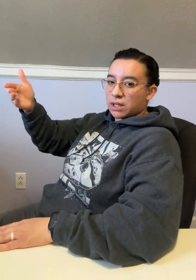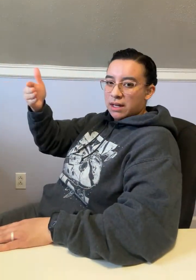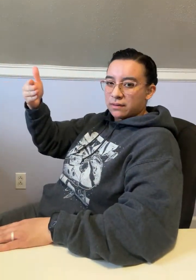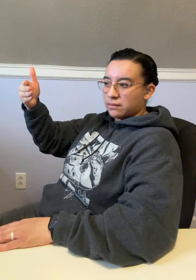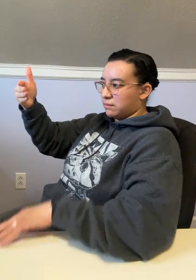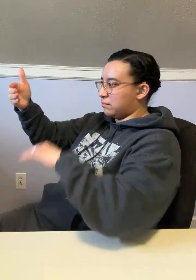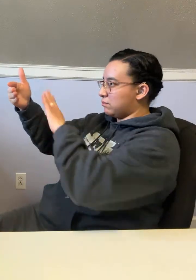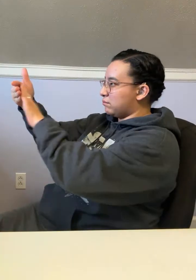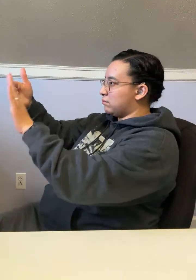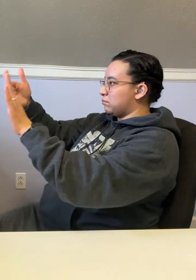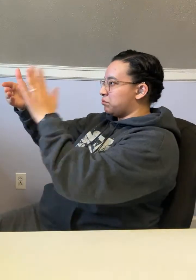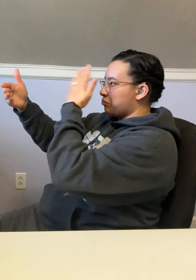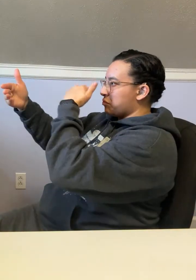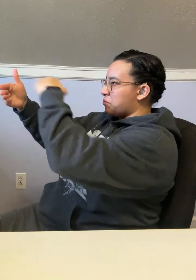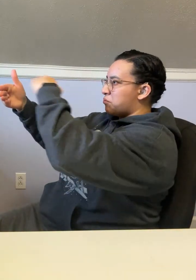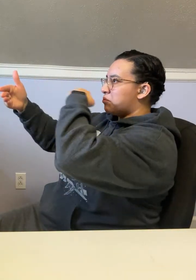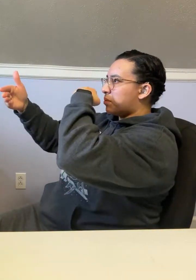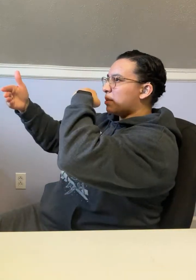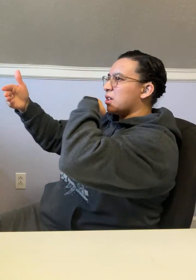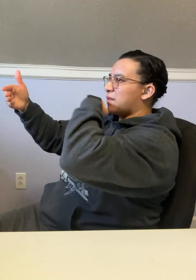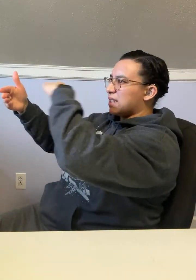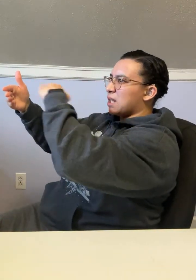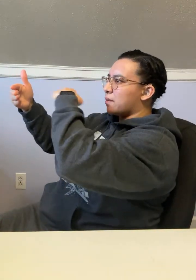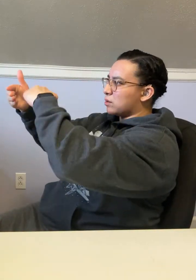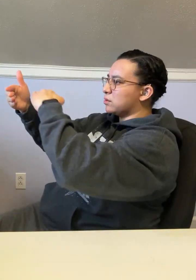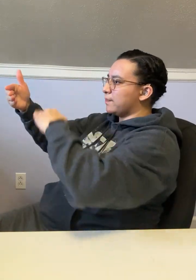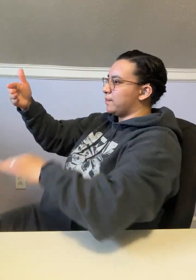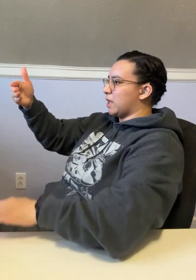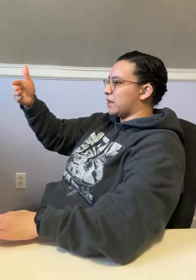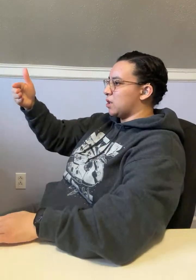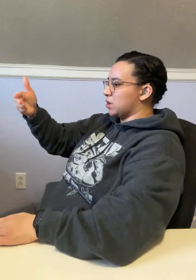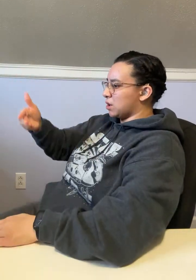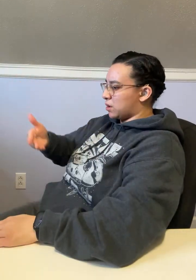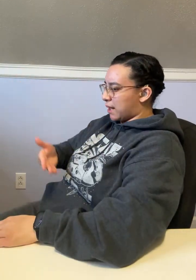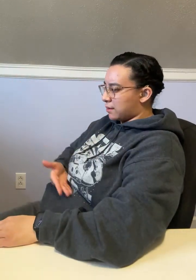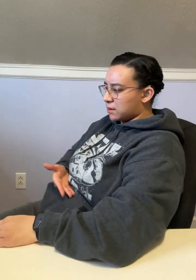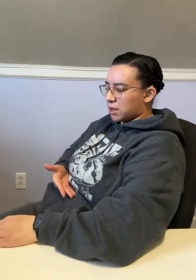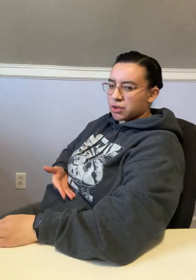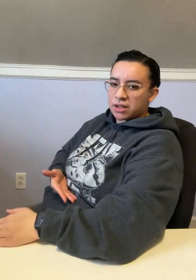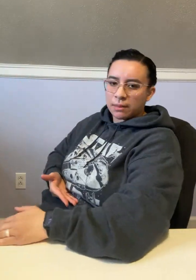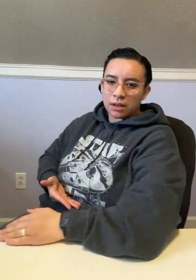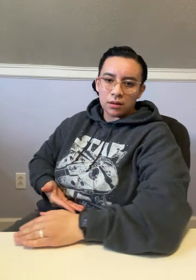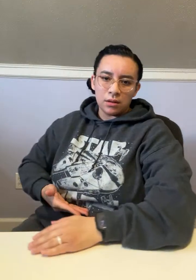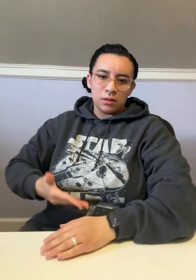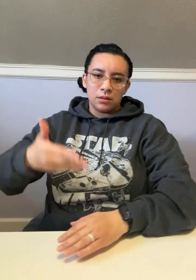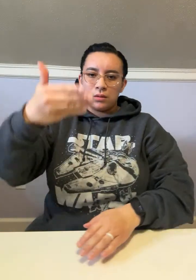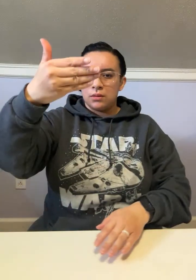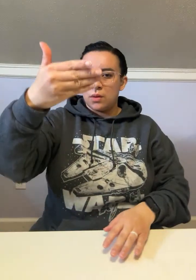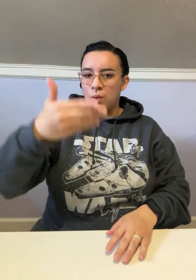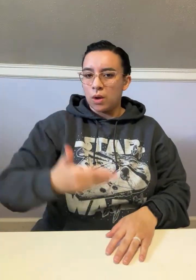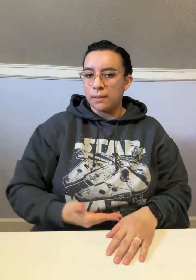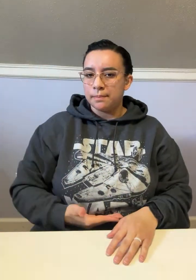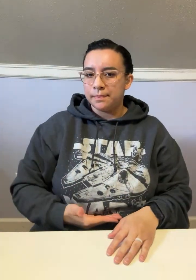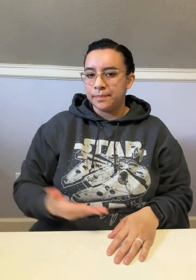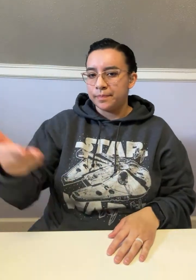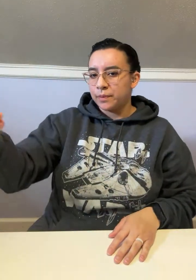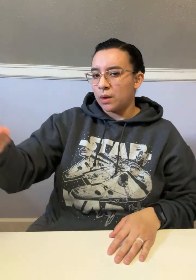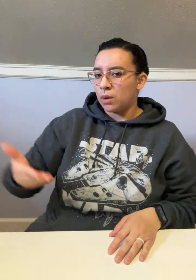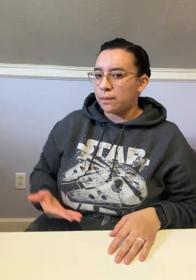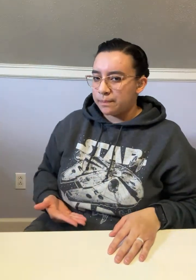kind of probably your face level, and then you just go down, touch your stomach. Welcome. Welcome.